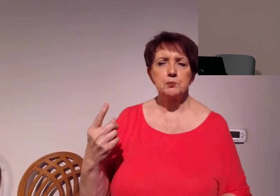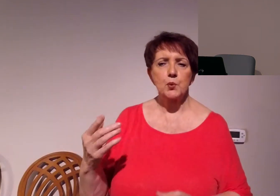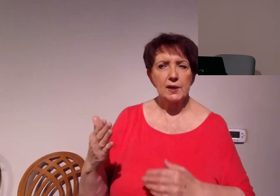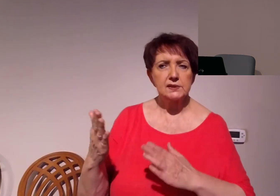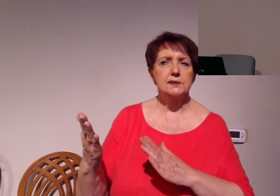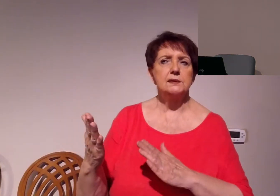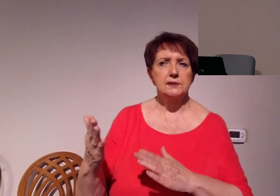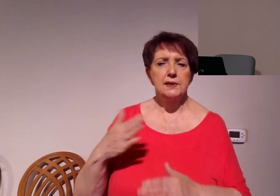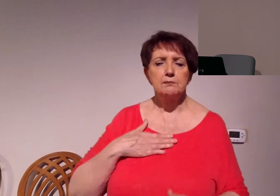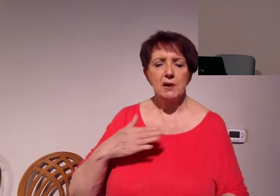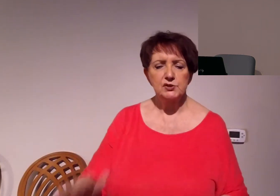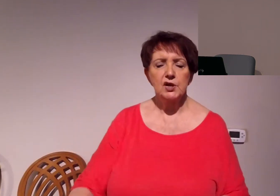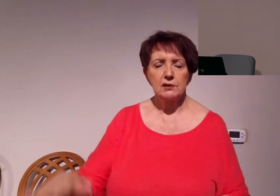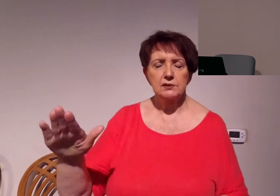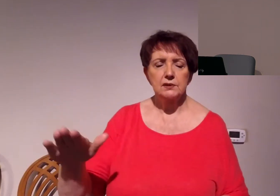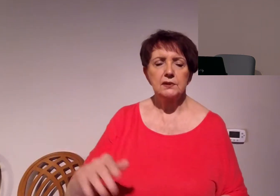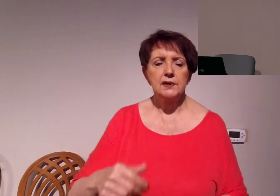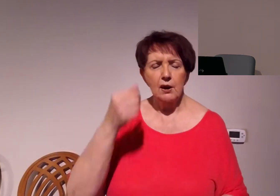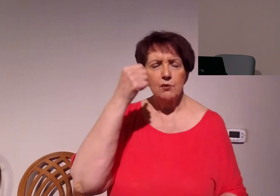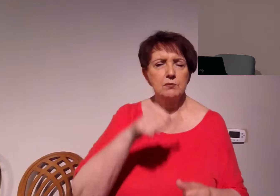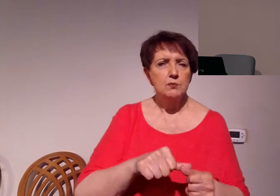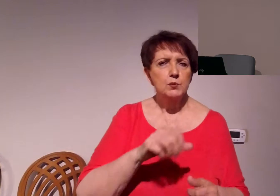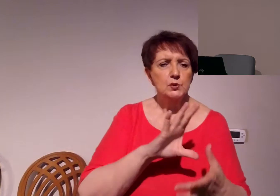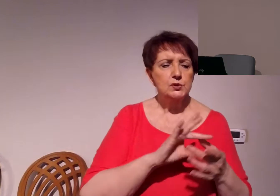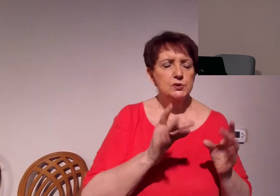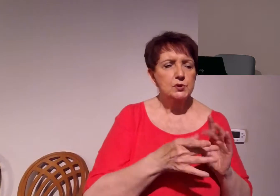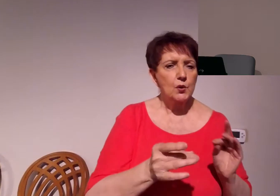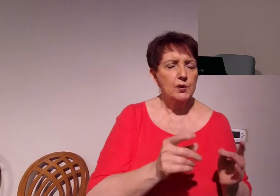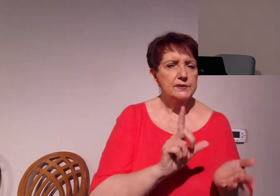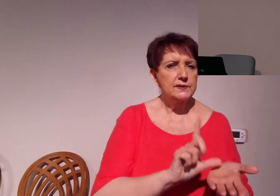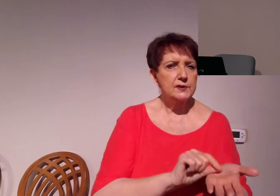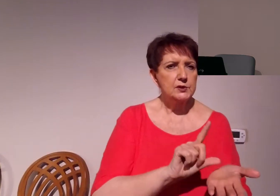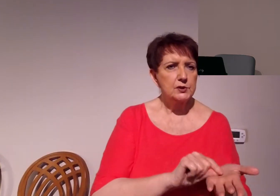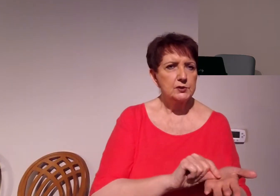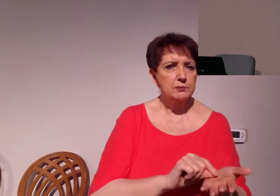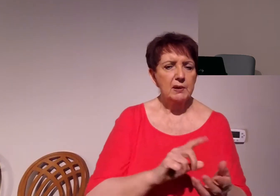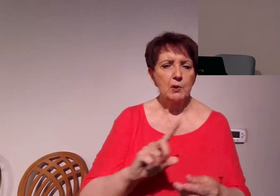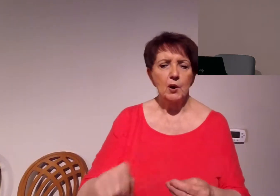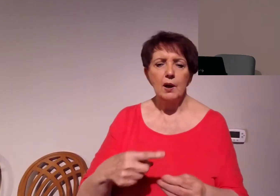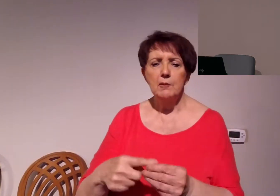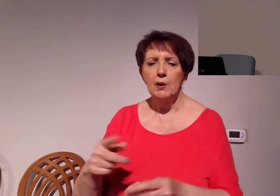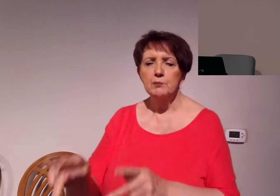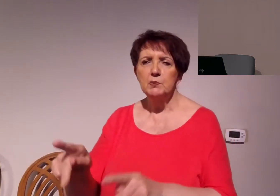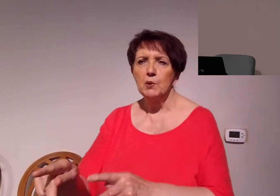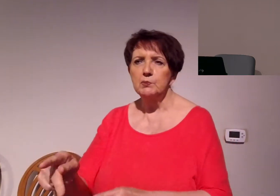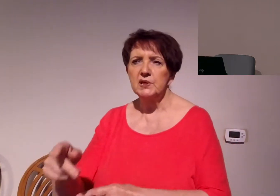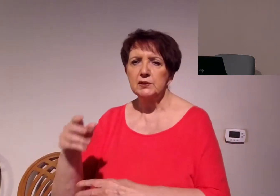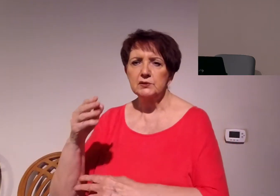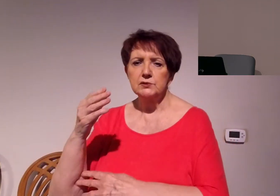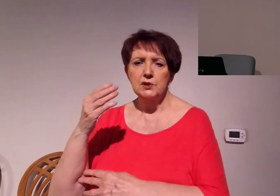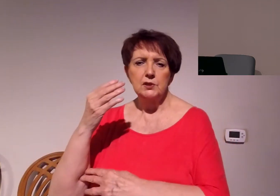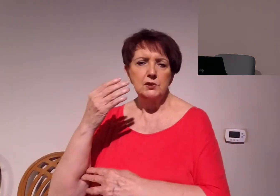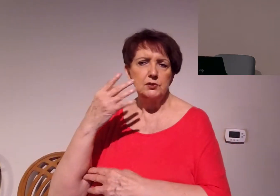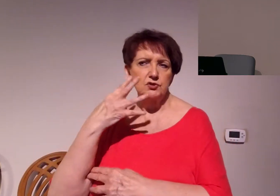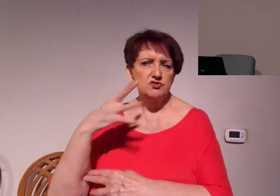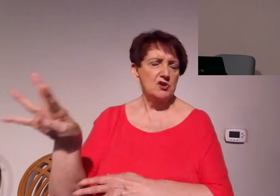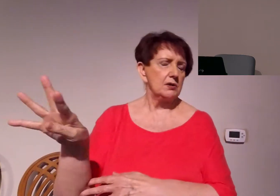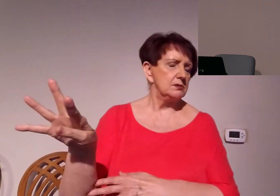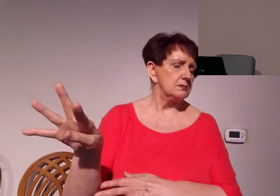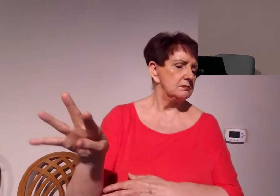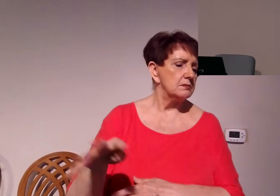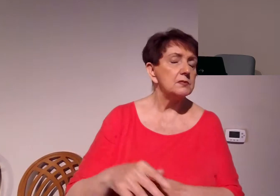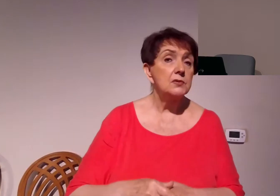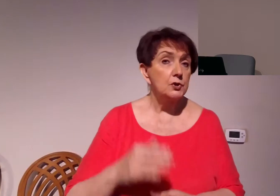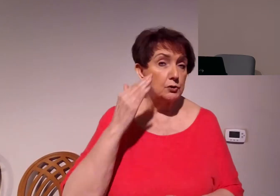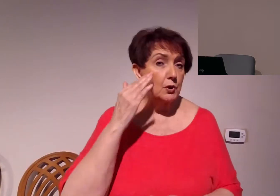I remember stories in our newspapers about people being shunned. Do you know what shunning is?